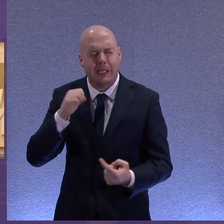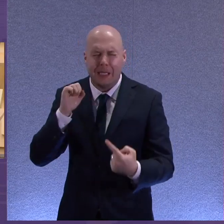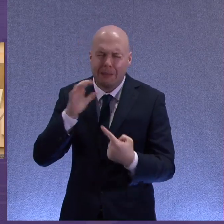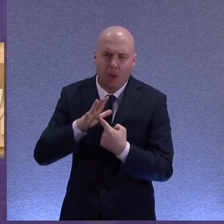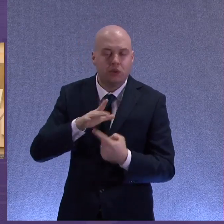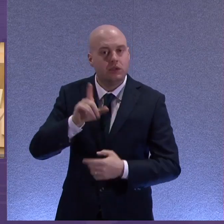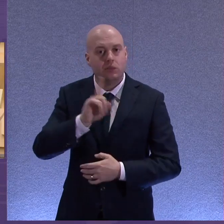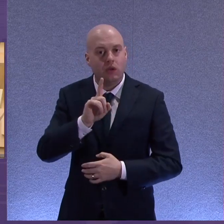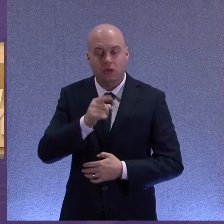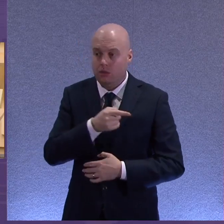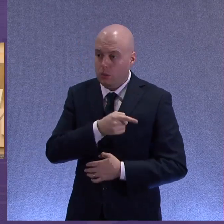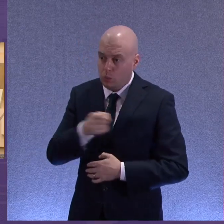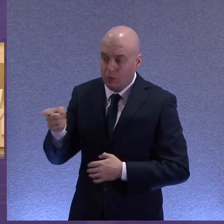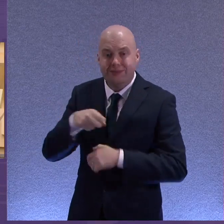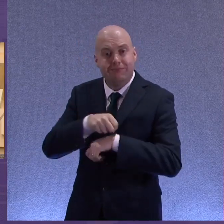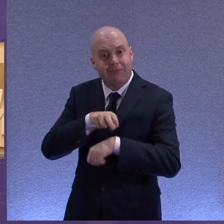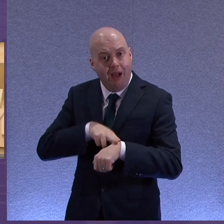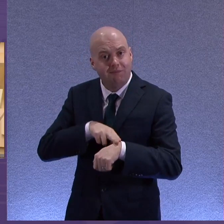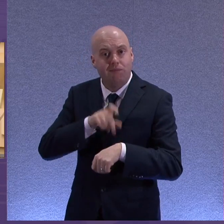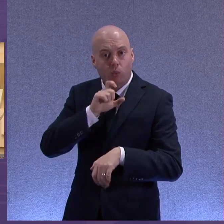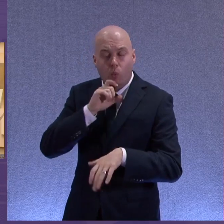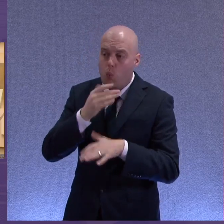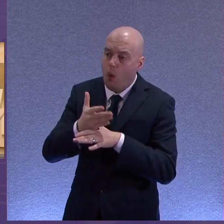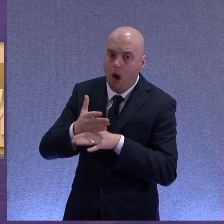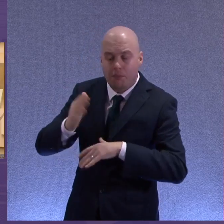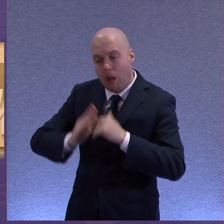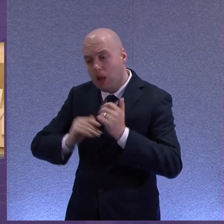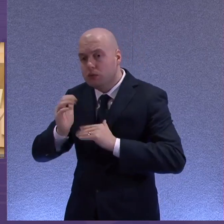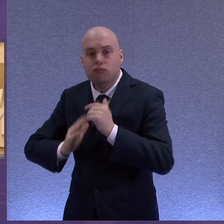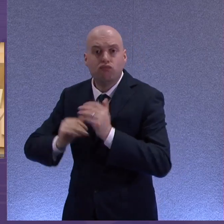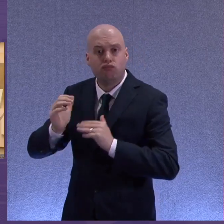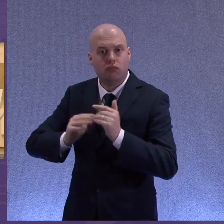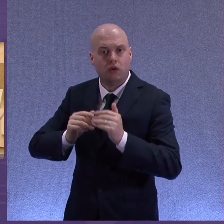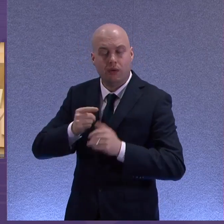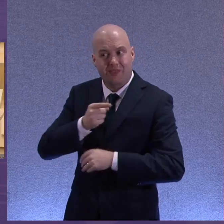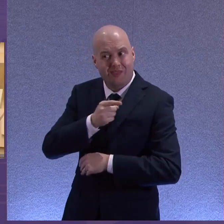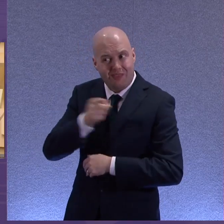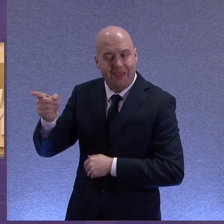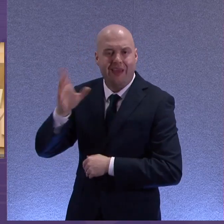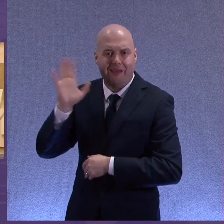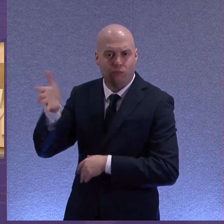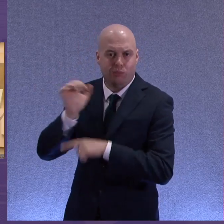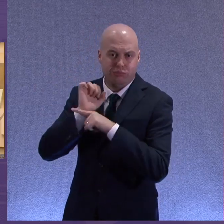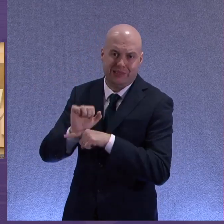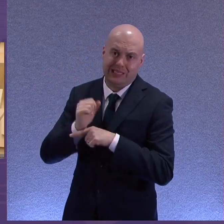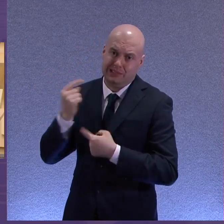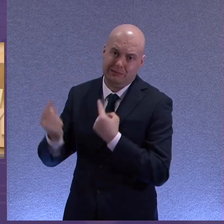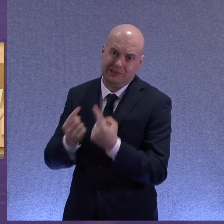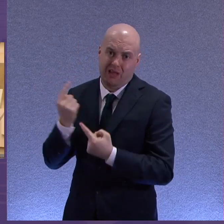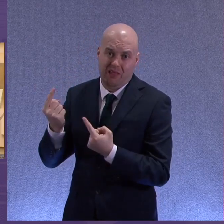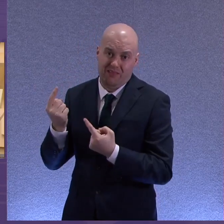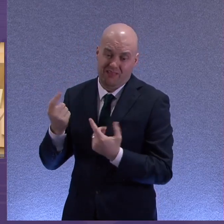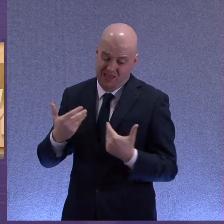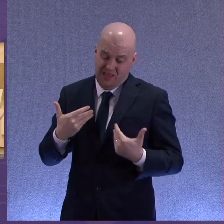really important that we take that precautionary approach, because this is about protecting health. On PPE,